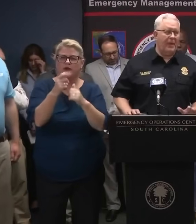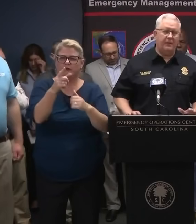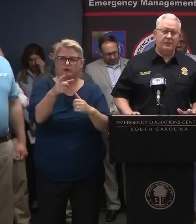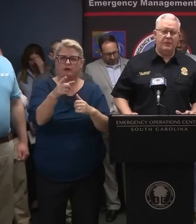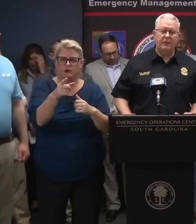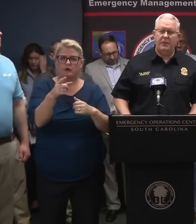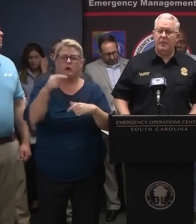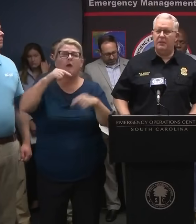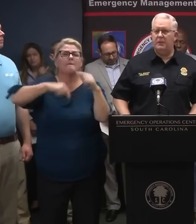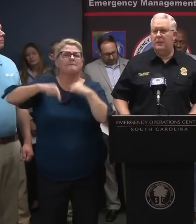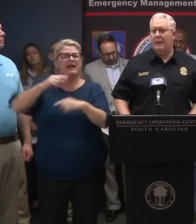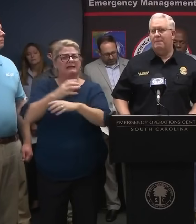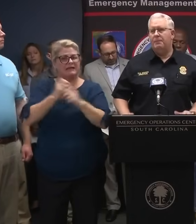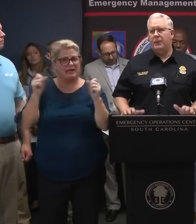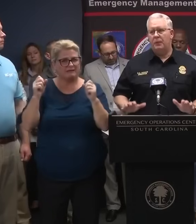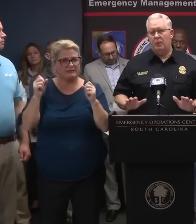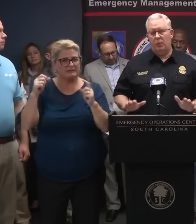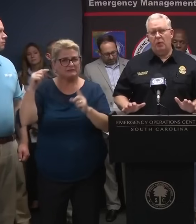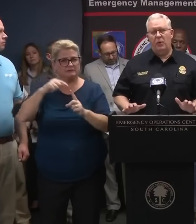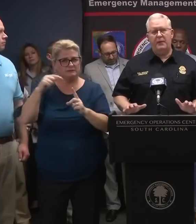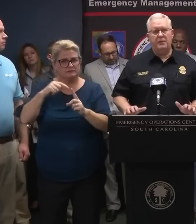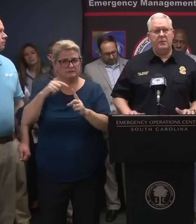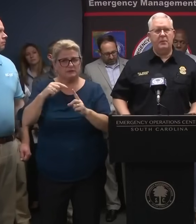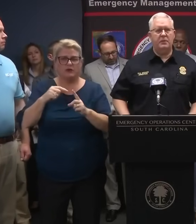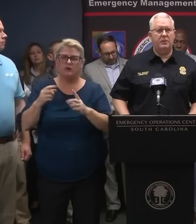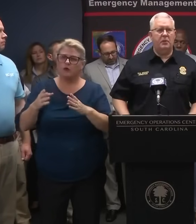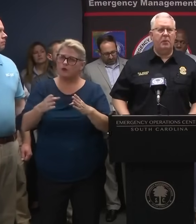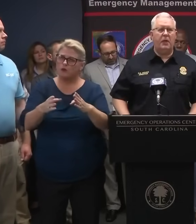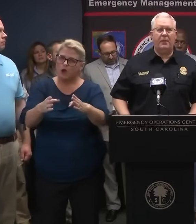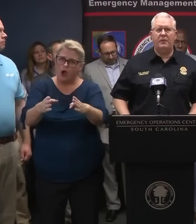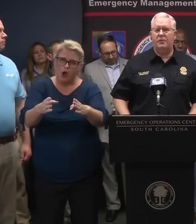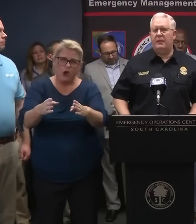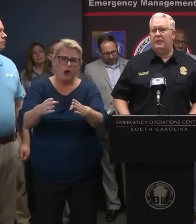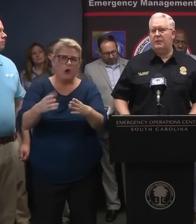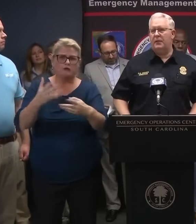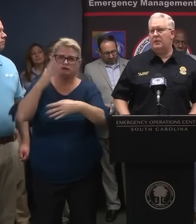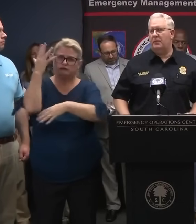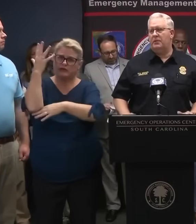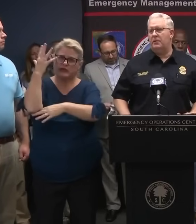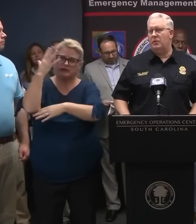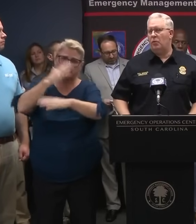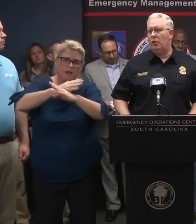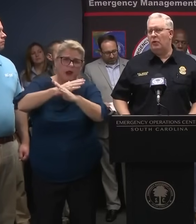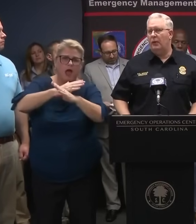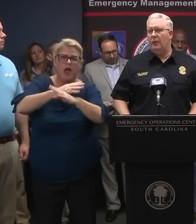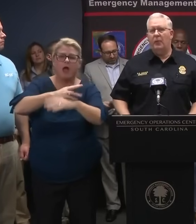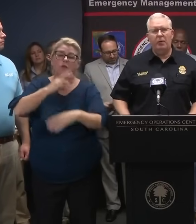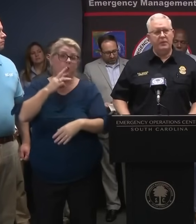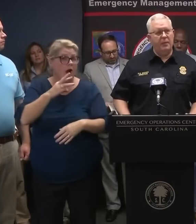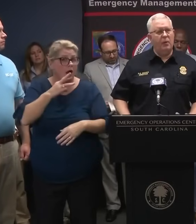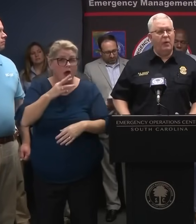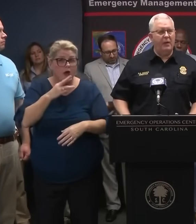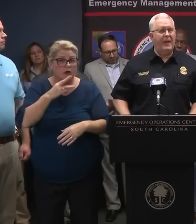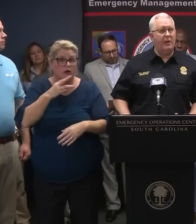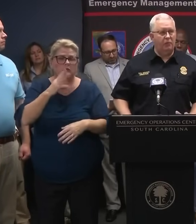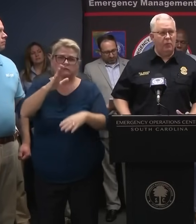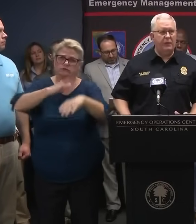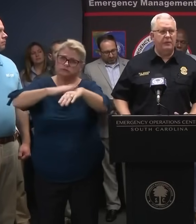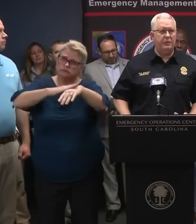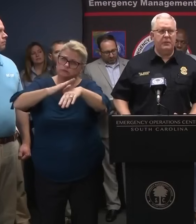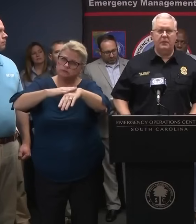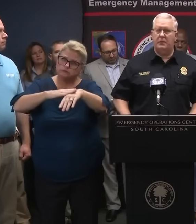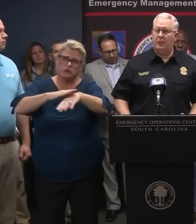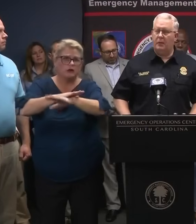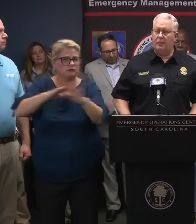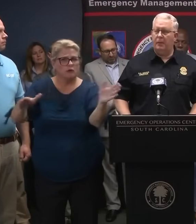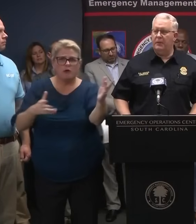Again, going back to the safety message, roadways in some instances still blocked by trees and in some instances water. Please be aware of that. Avoid